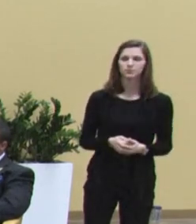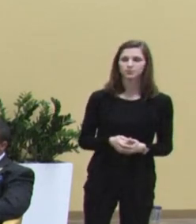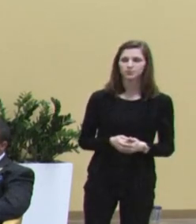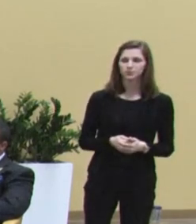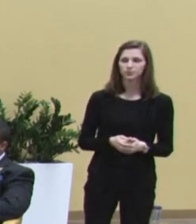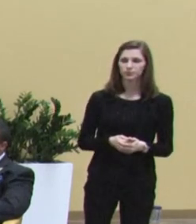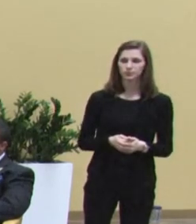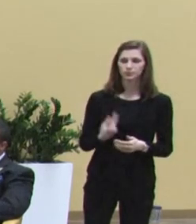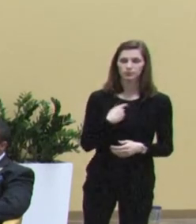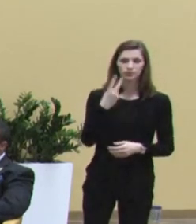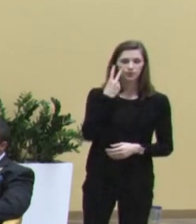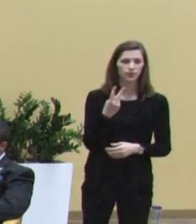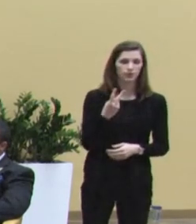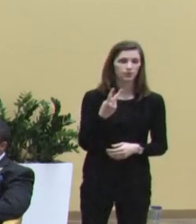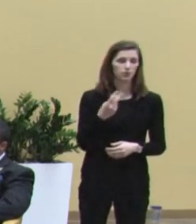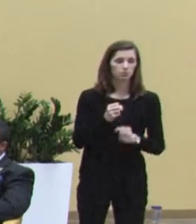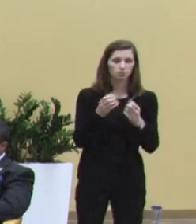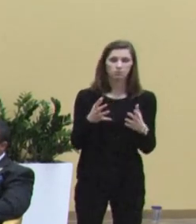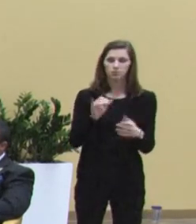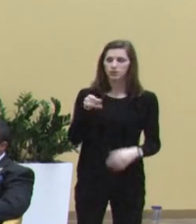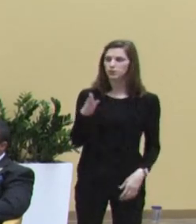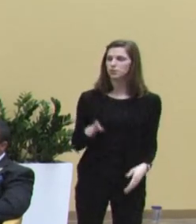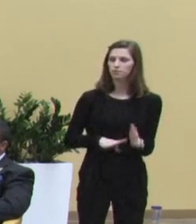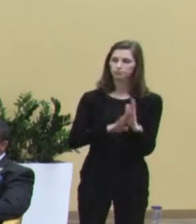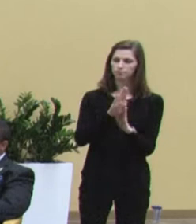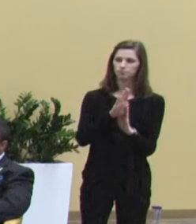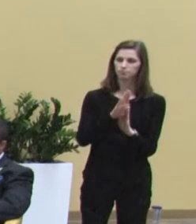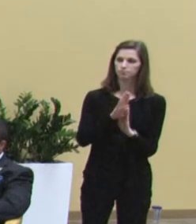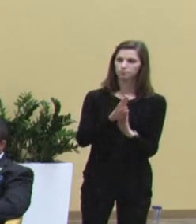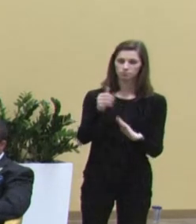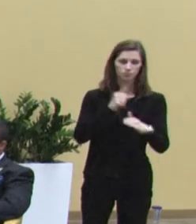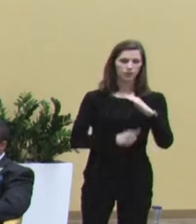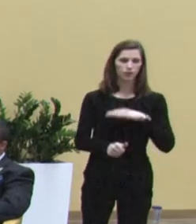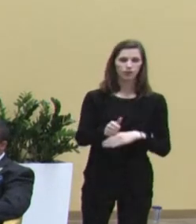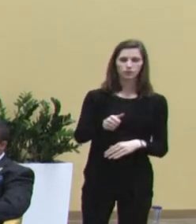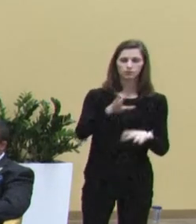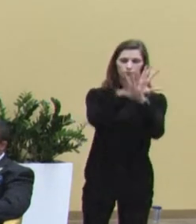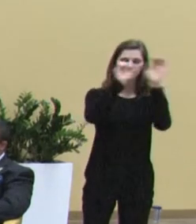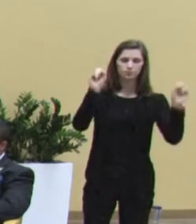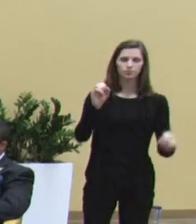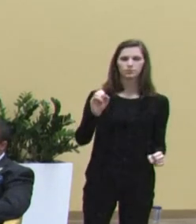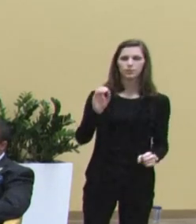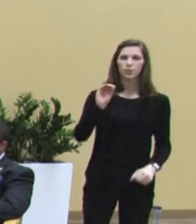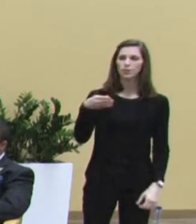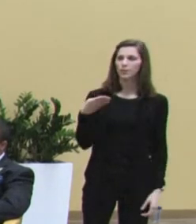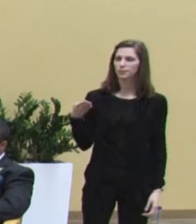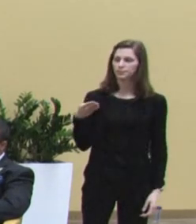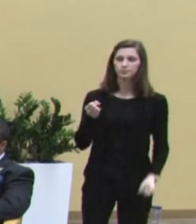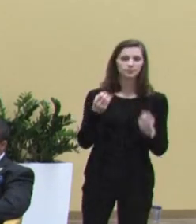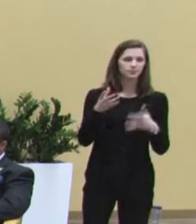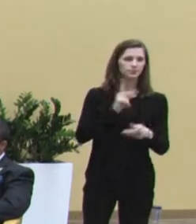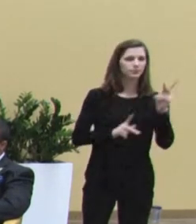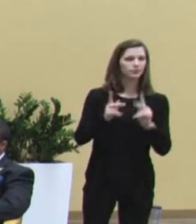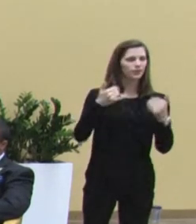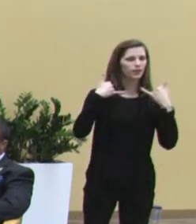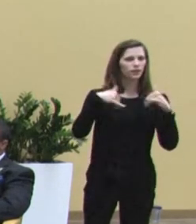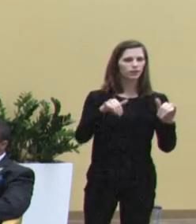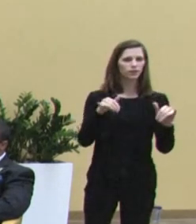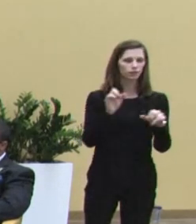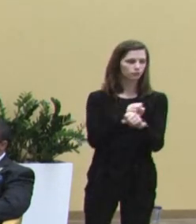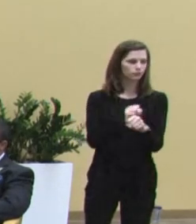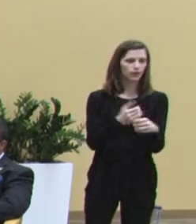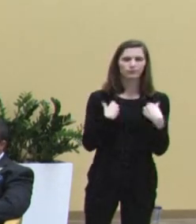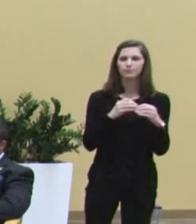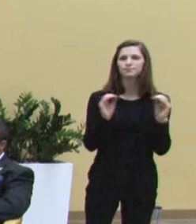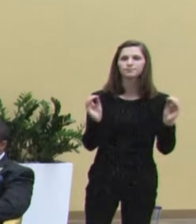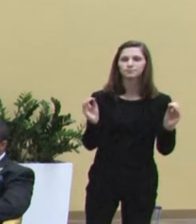current leadership of President Obama, I mean, there are still a lot of people that are unemployed, that are looking for work. And so we have